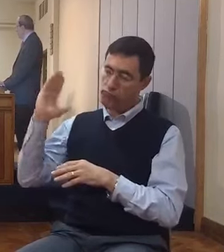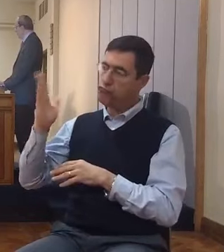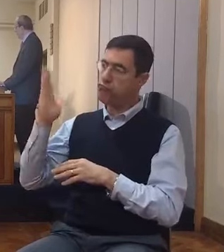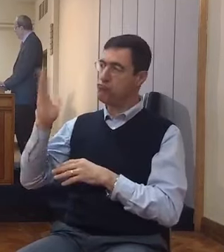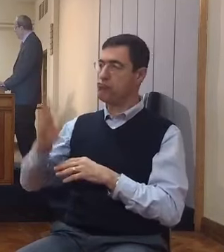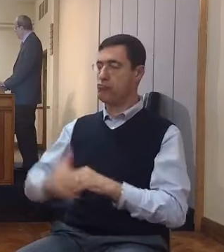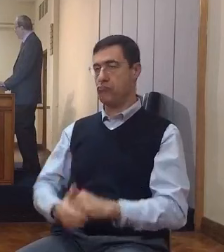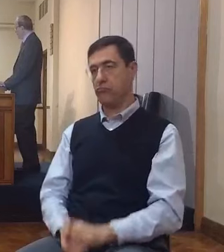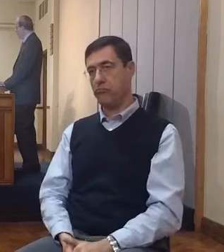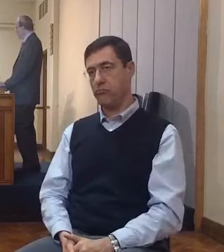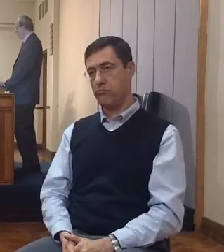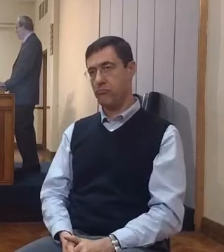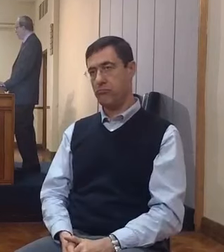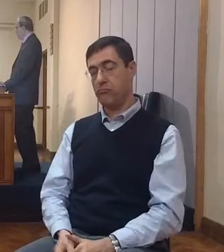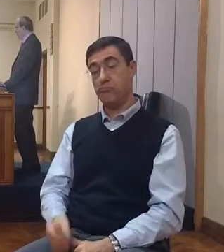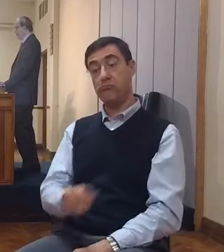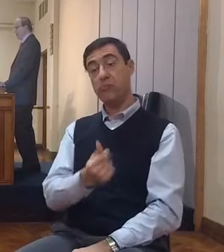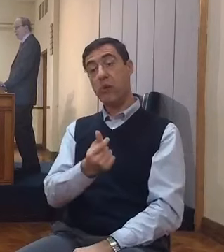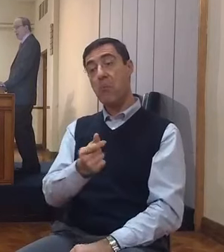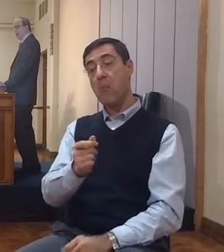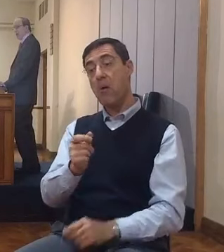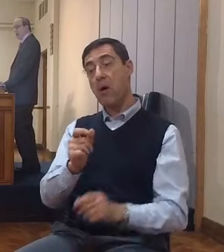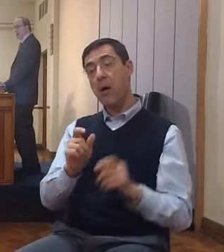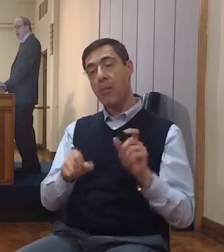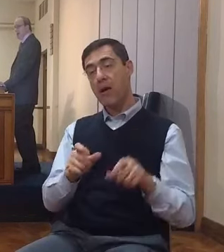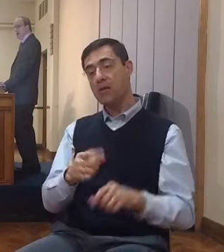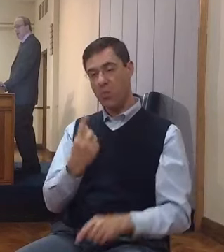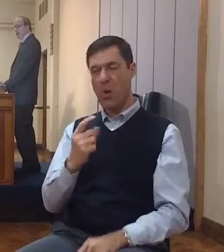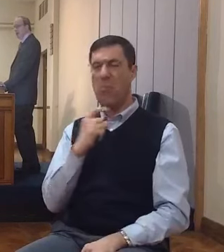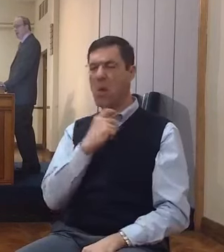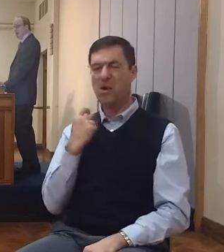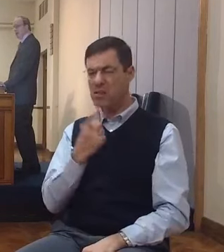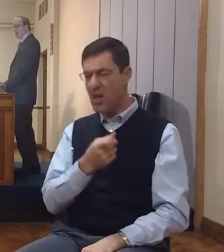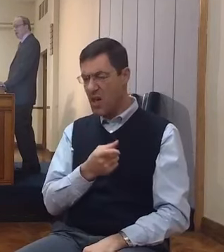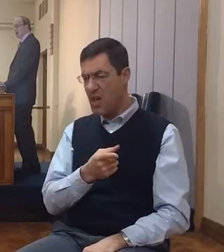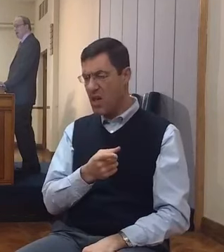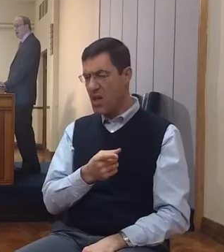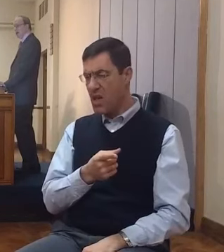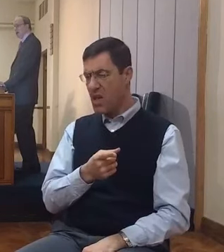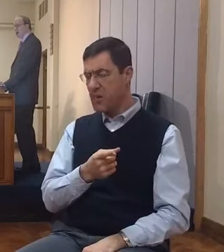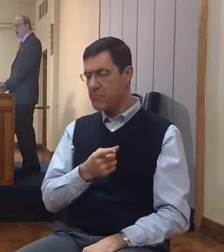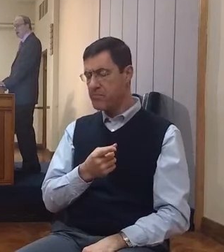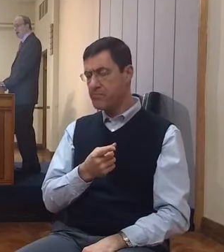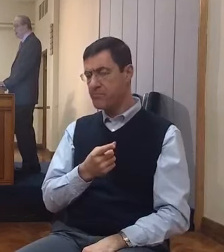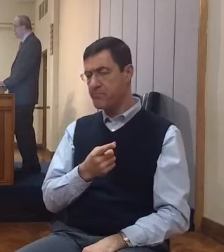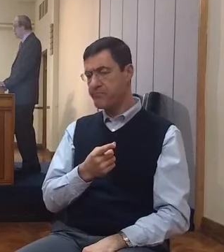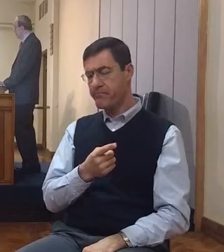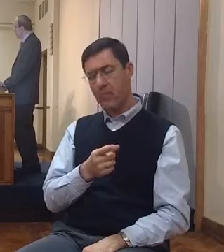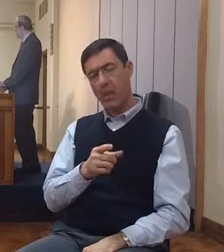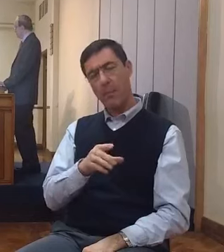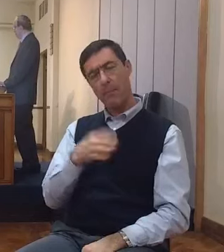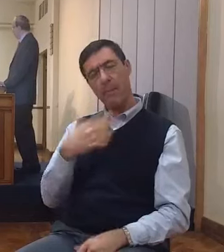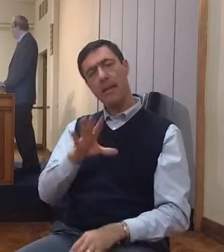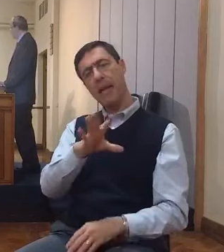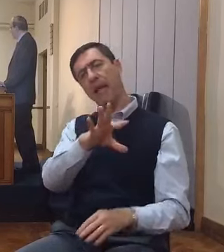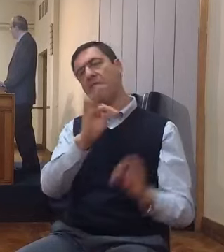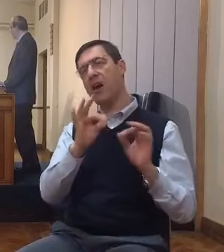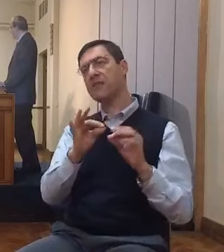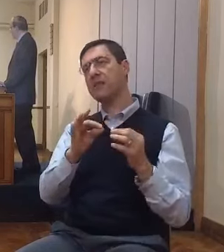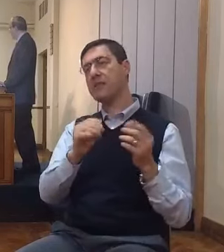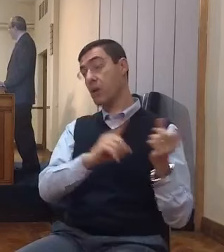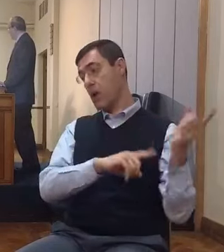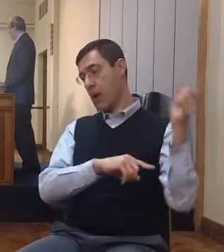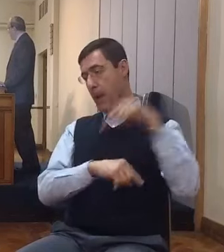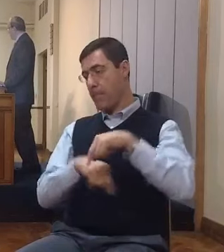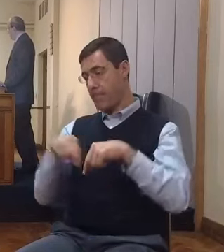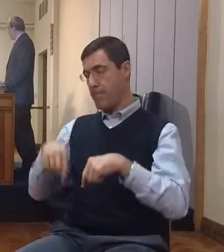One pastor was writing, he was invited to a well-known seminary in this country to speak about the necessity